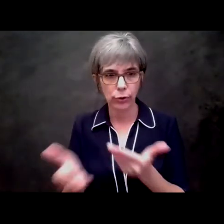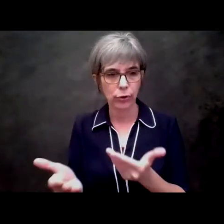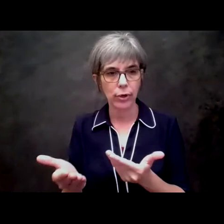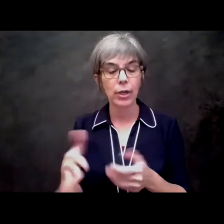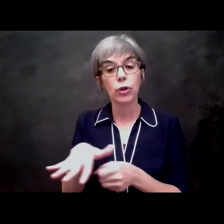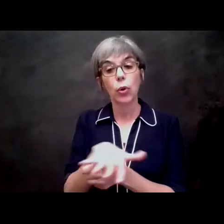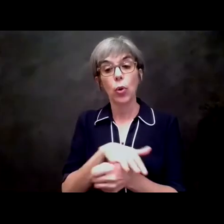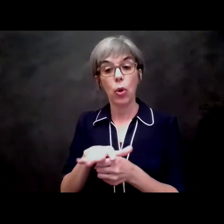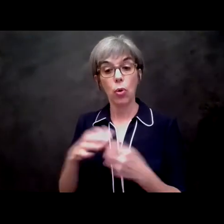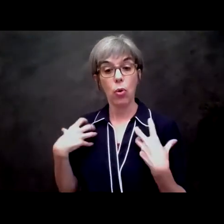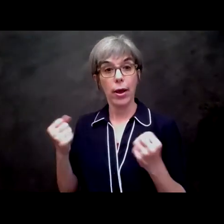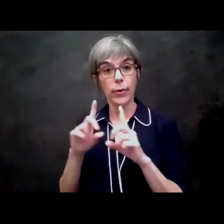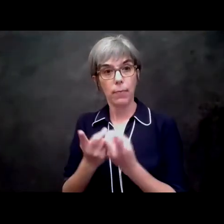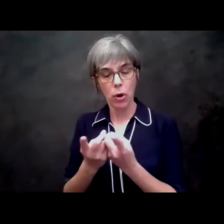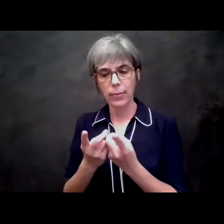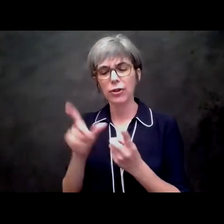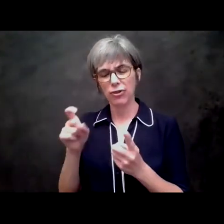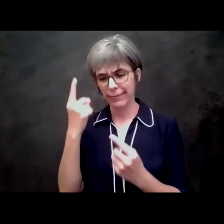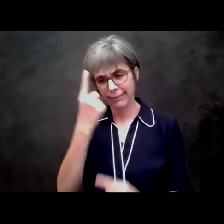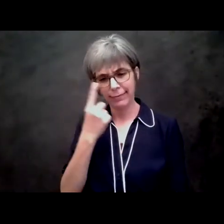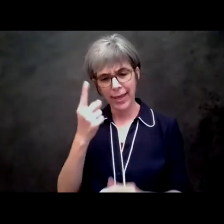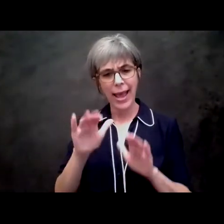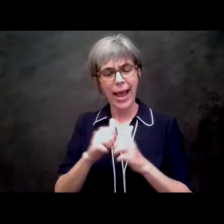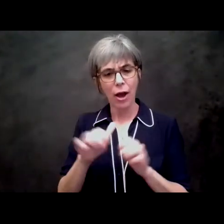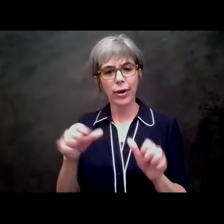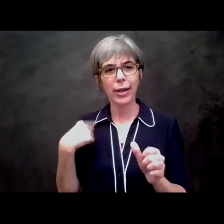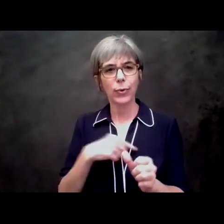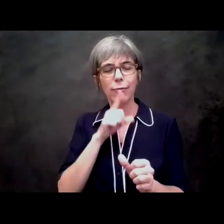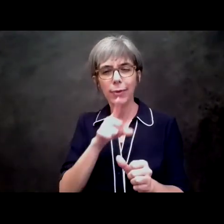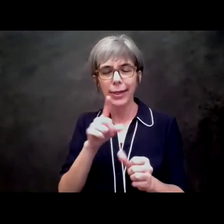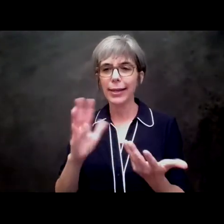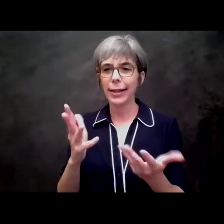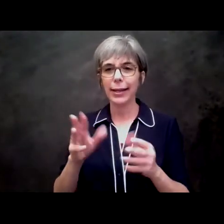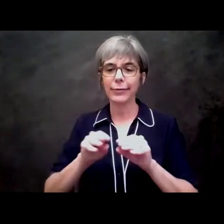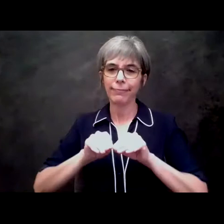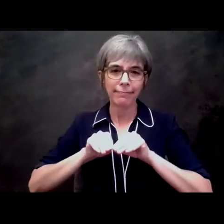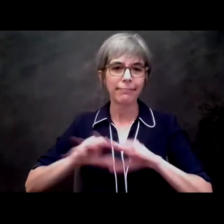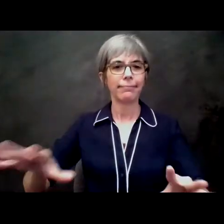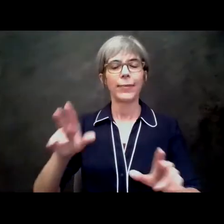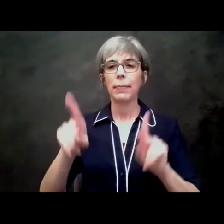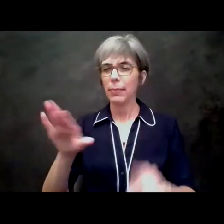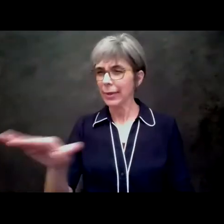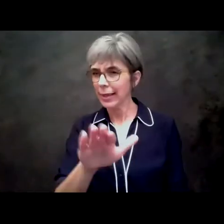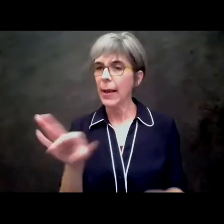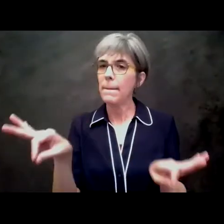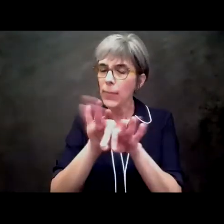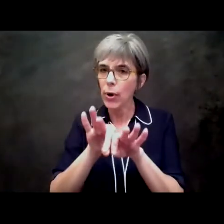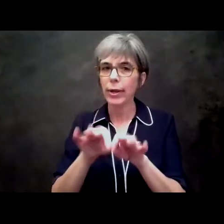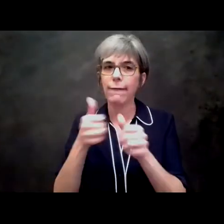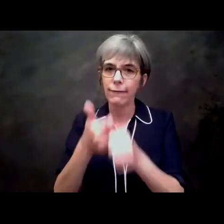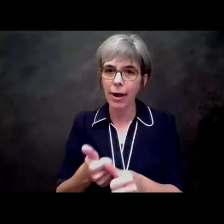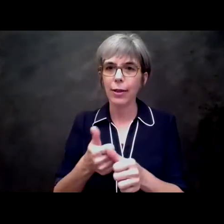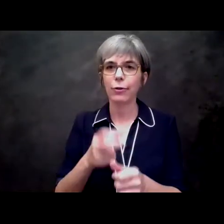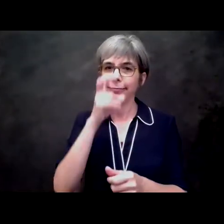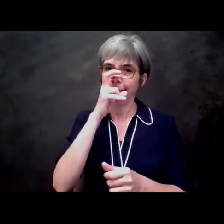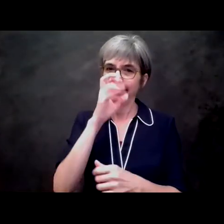leads to come up with very engaging social media campaigns to make sure that we're getting